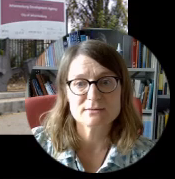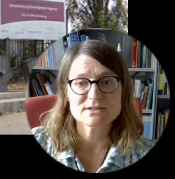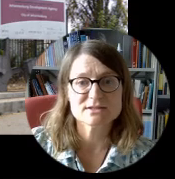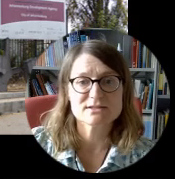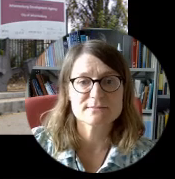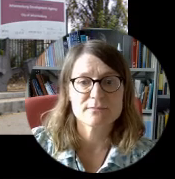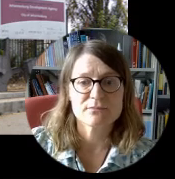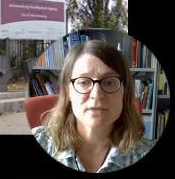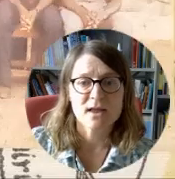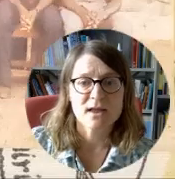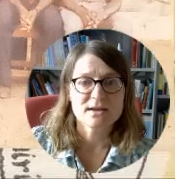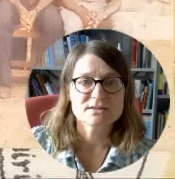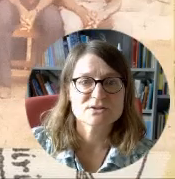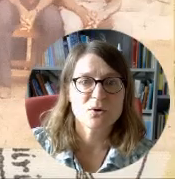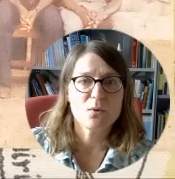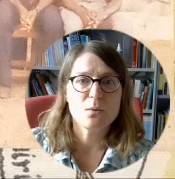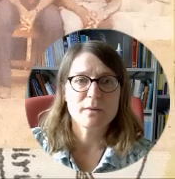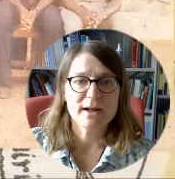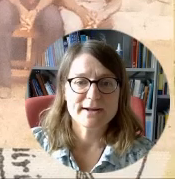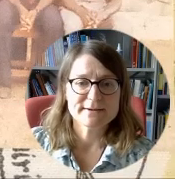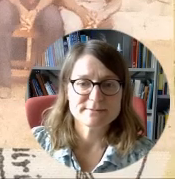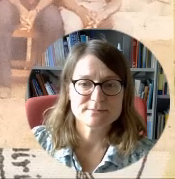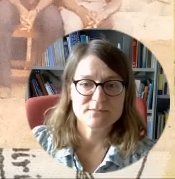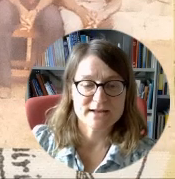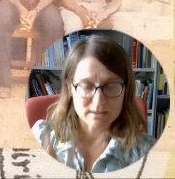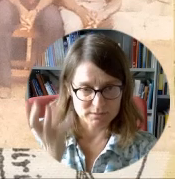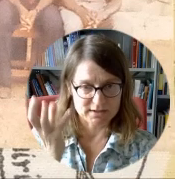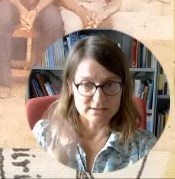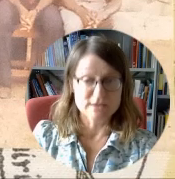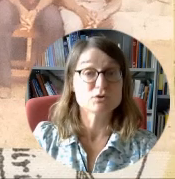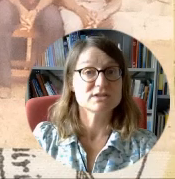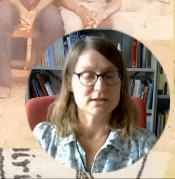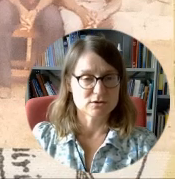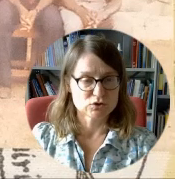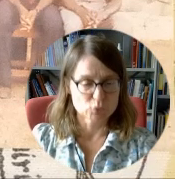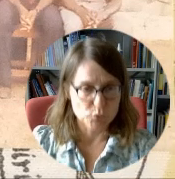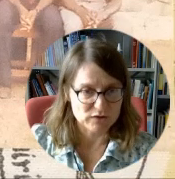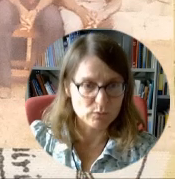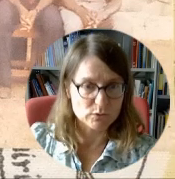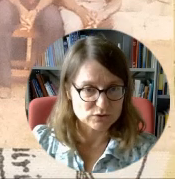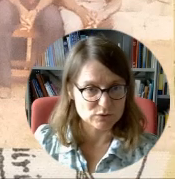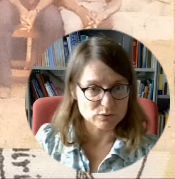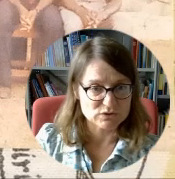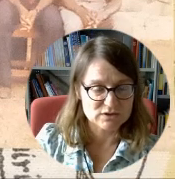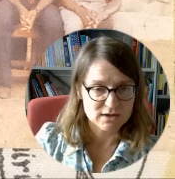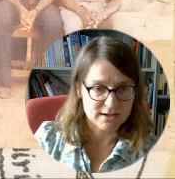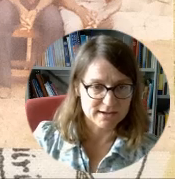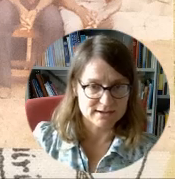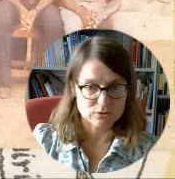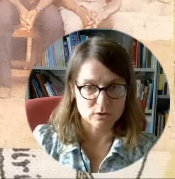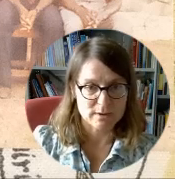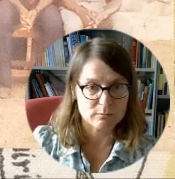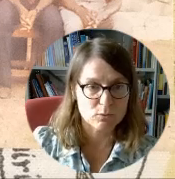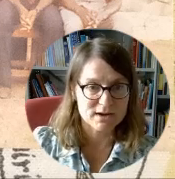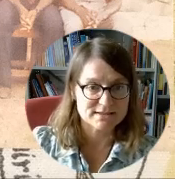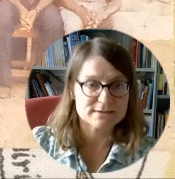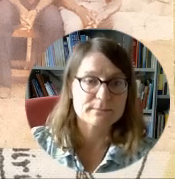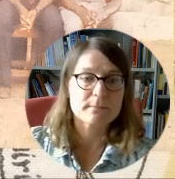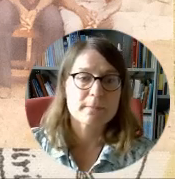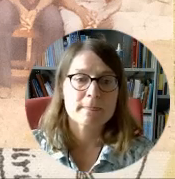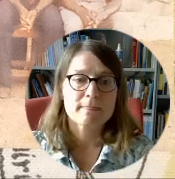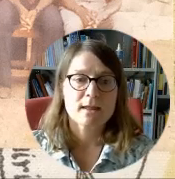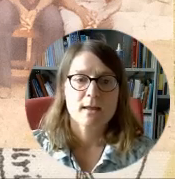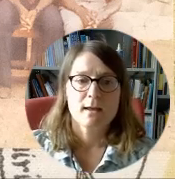written languages? So that can be an interesting tool that we will also use and talk about more